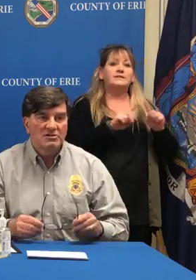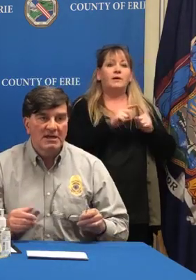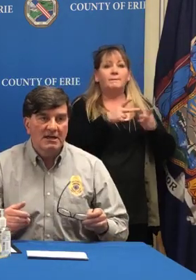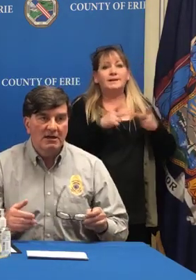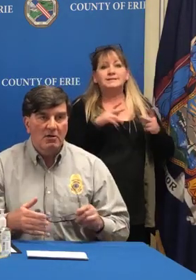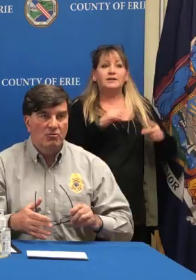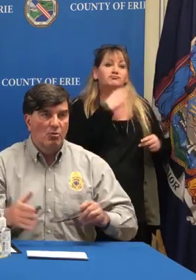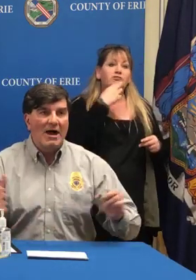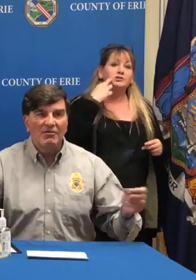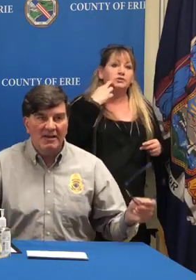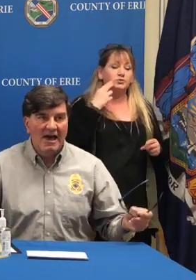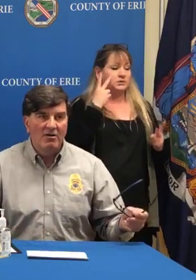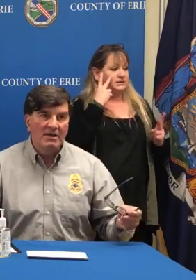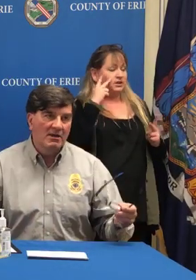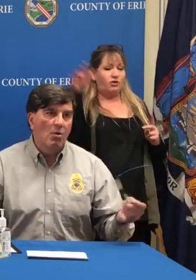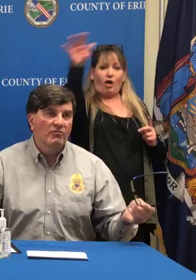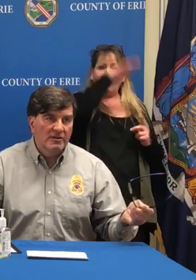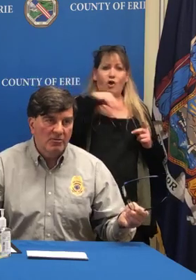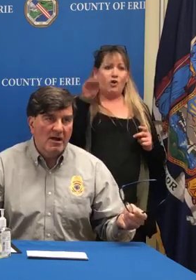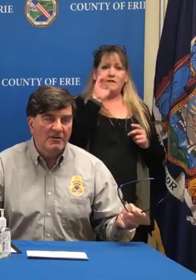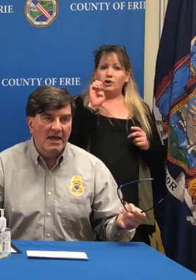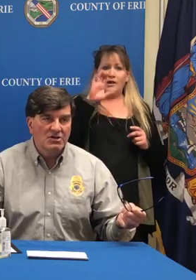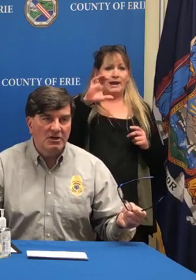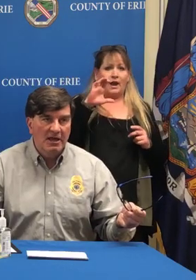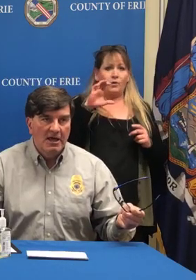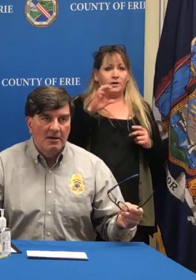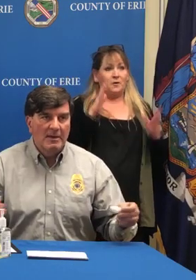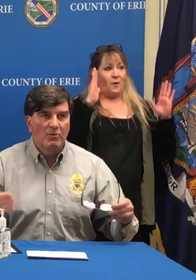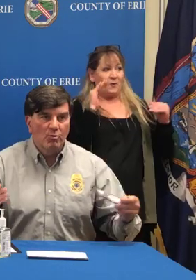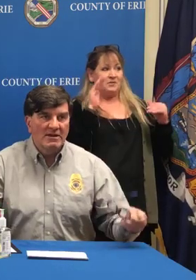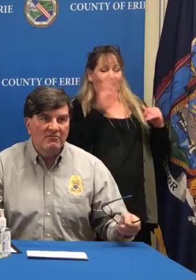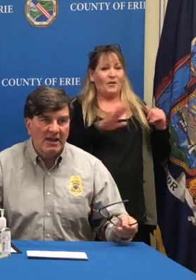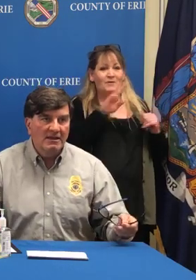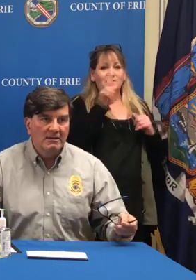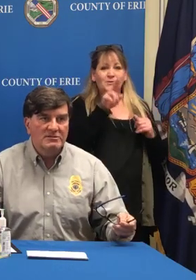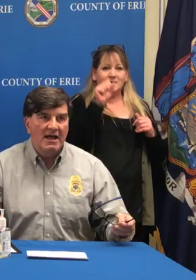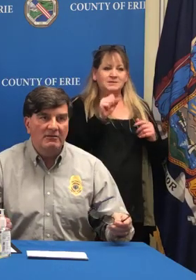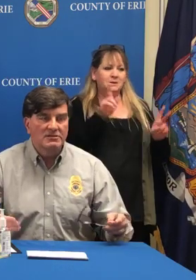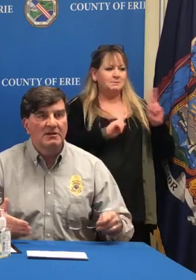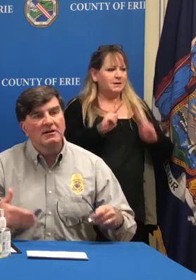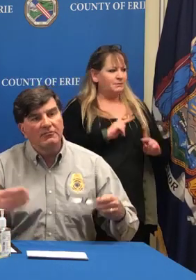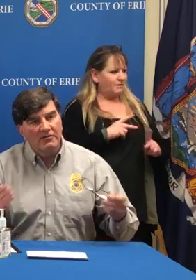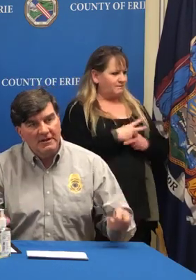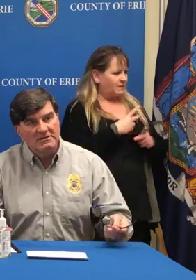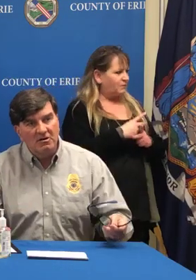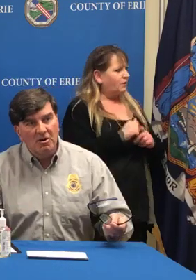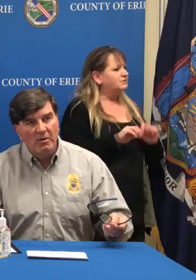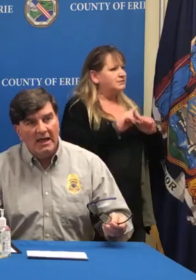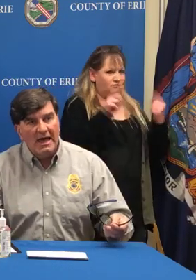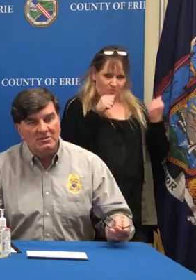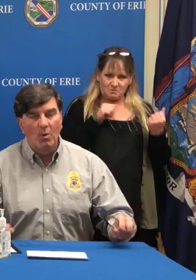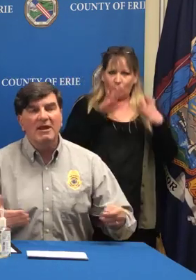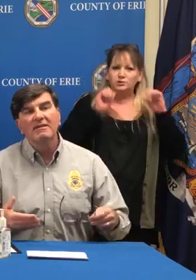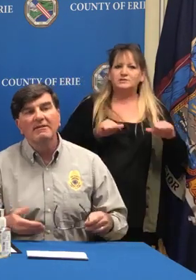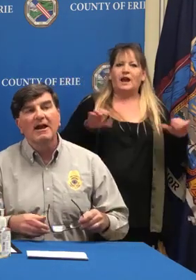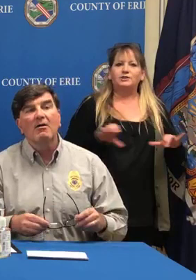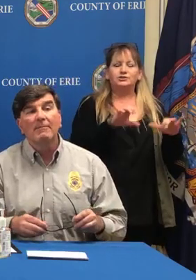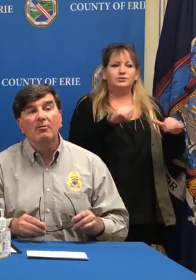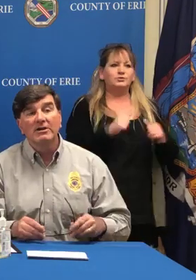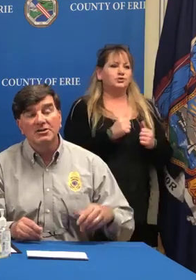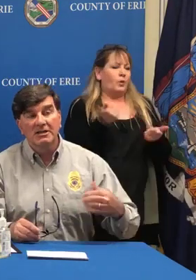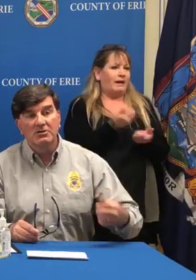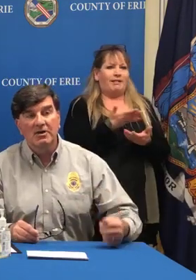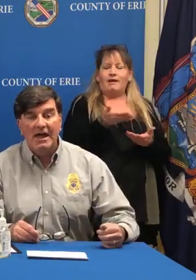we're seeing throughout the county and hopefully throughout the nation, people reinventing themselves and different things that are going on. So anything that